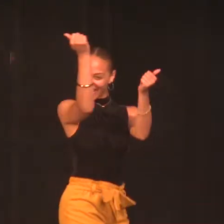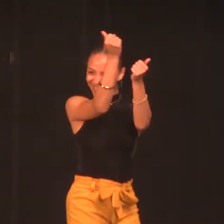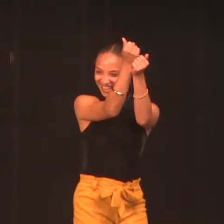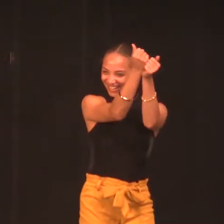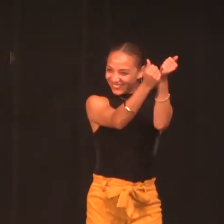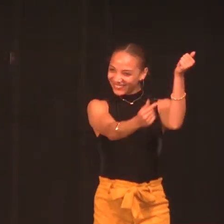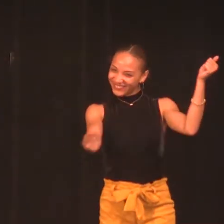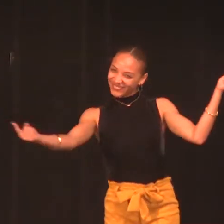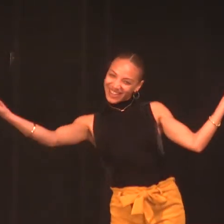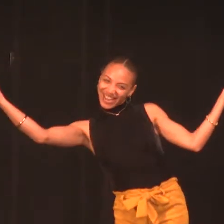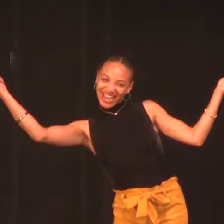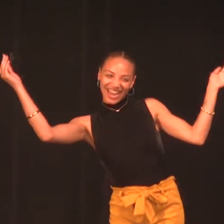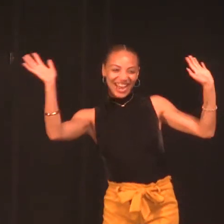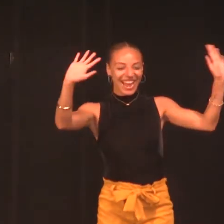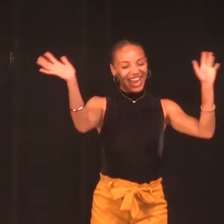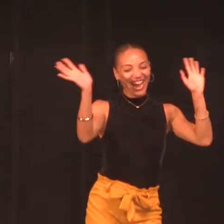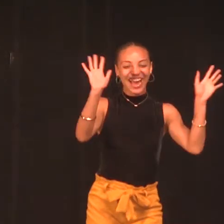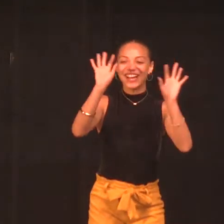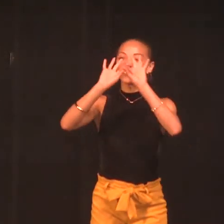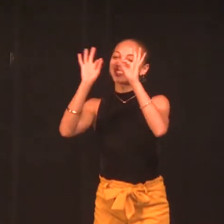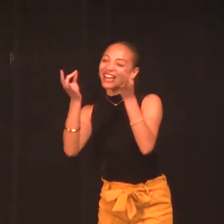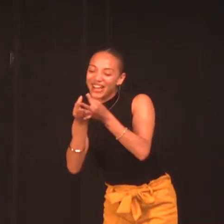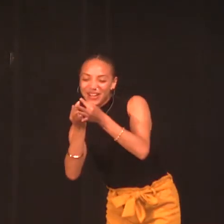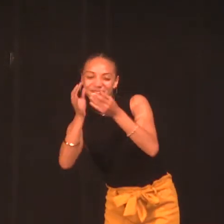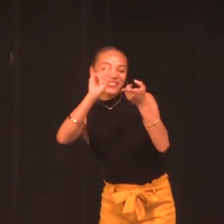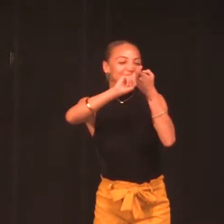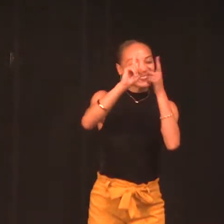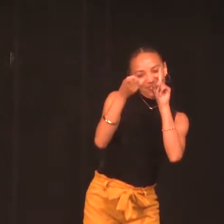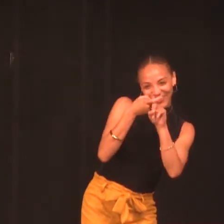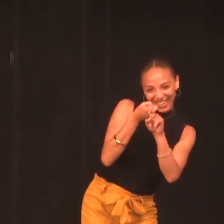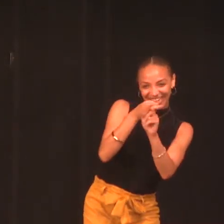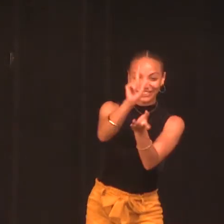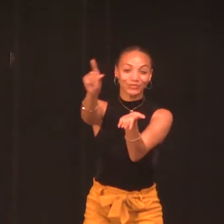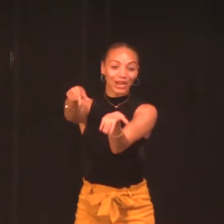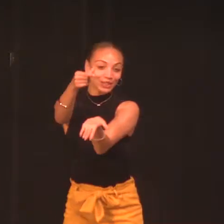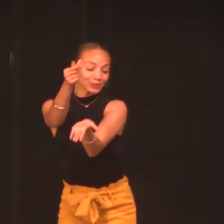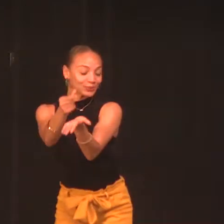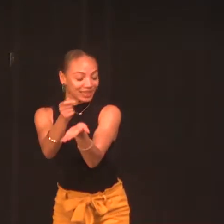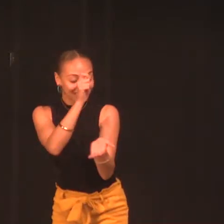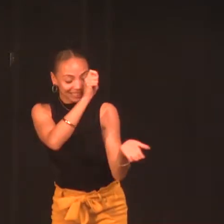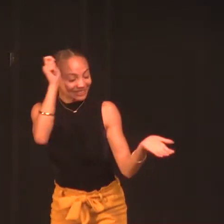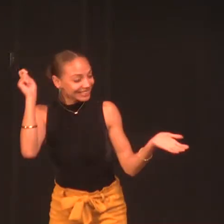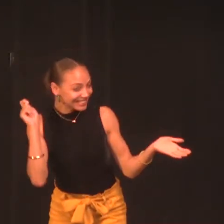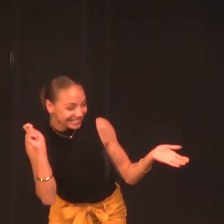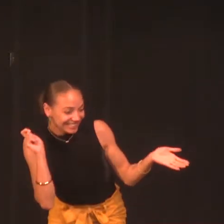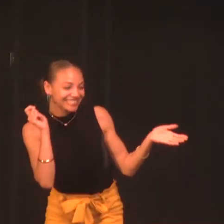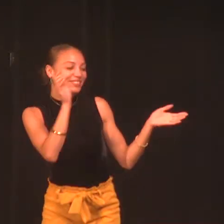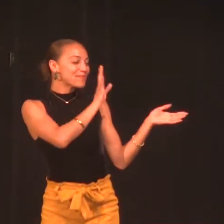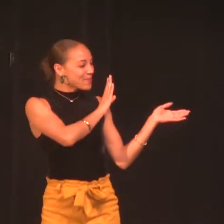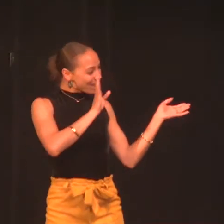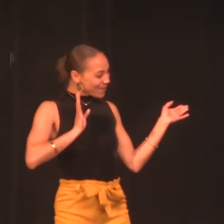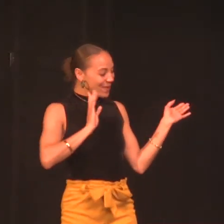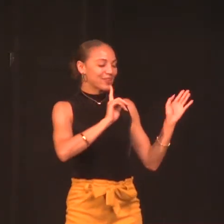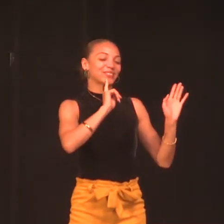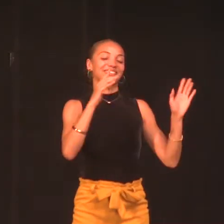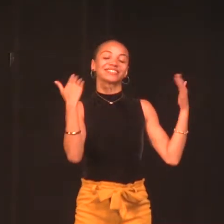Hello, everyone. Hi. Hello, families, friends, graduates, and